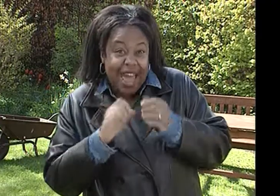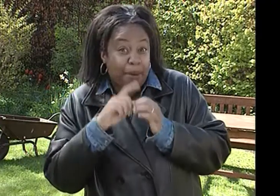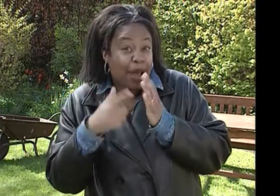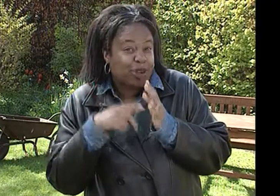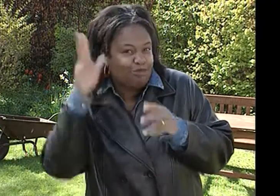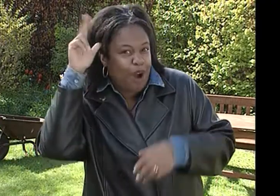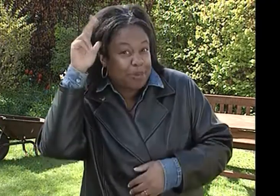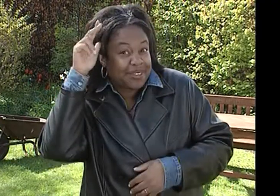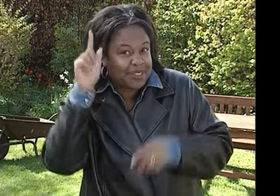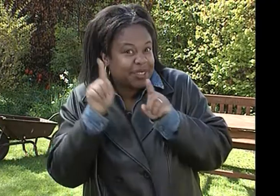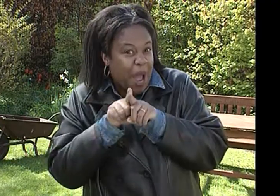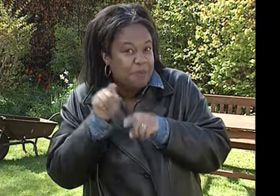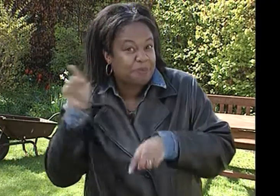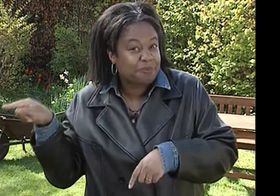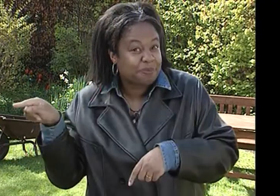about a rabbit just like him.